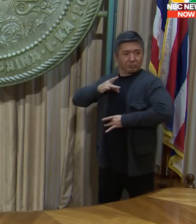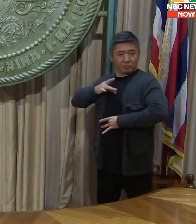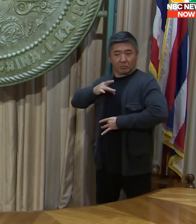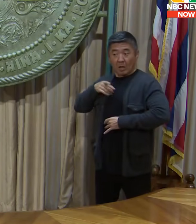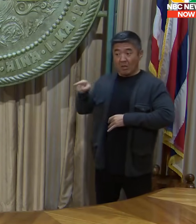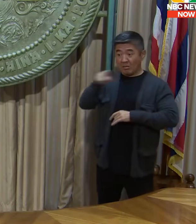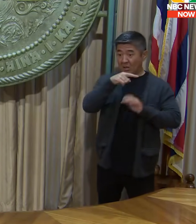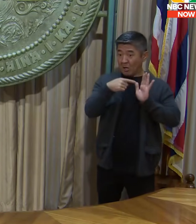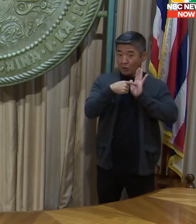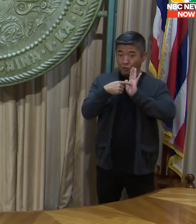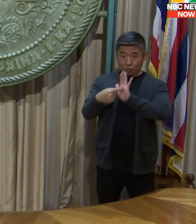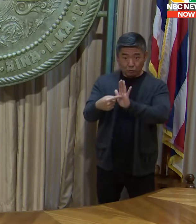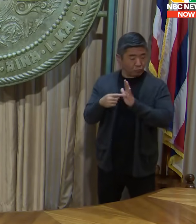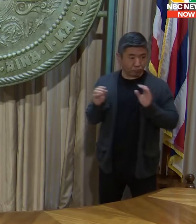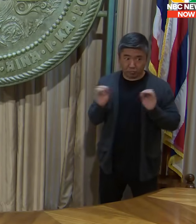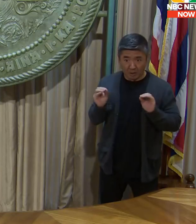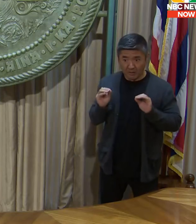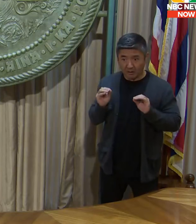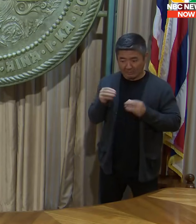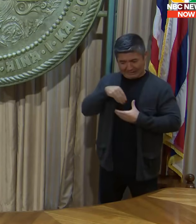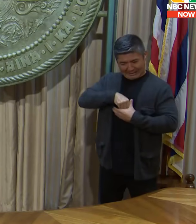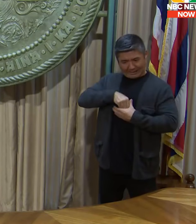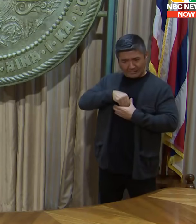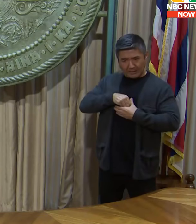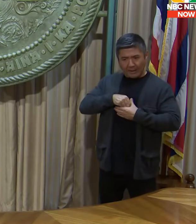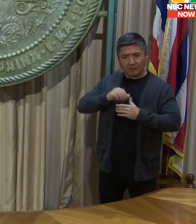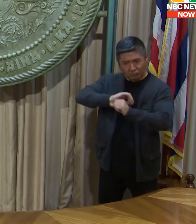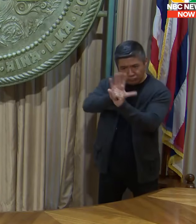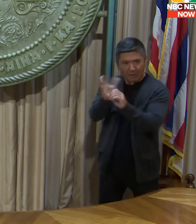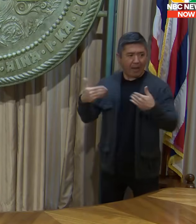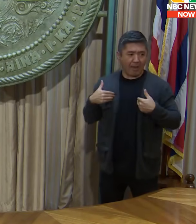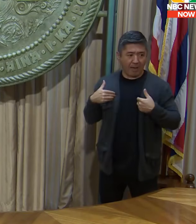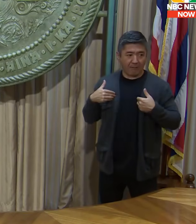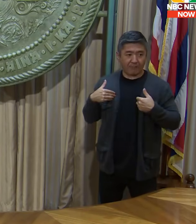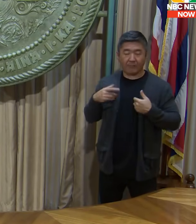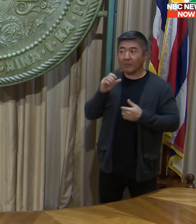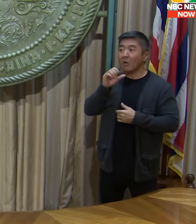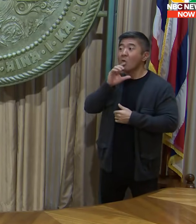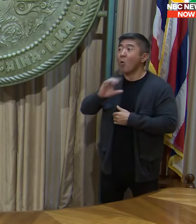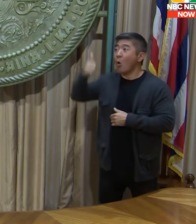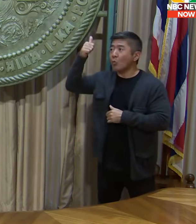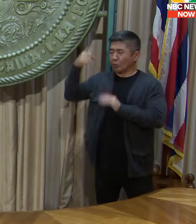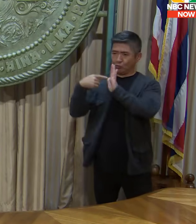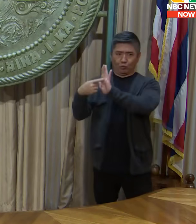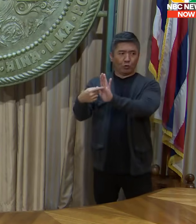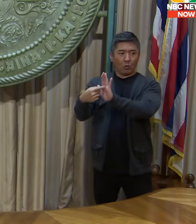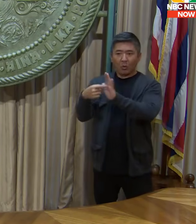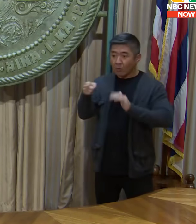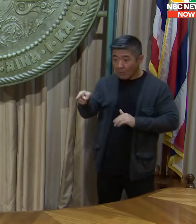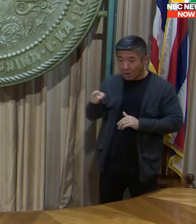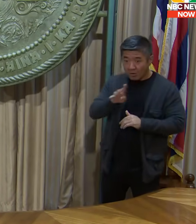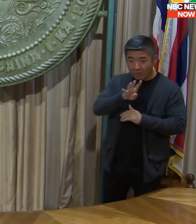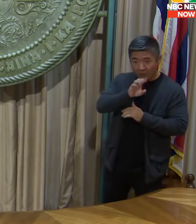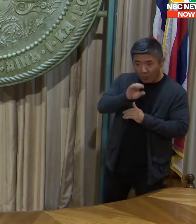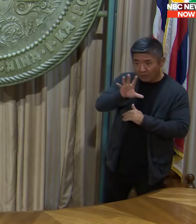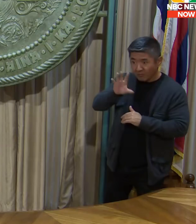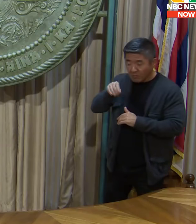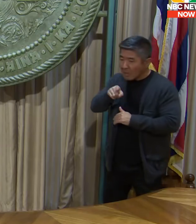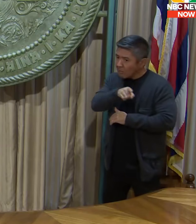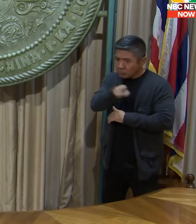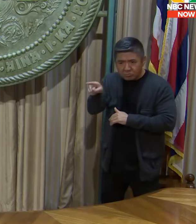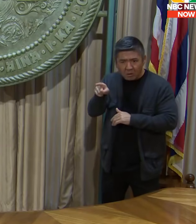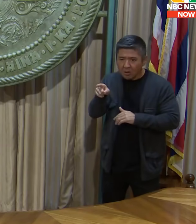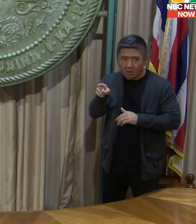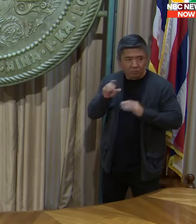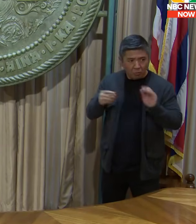than the older adults do. That's important because they may also be transmitting the disease. So